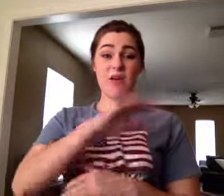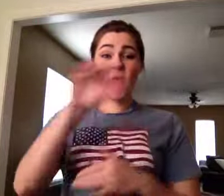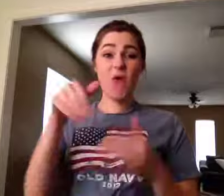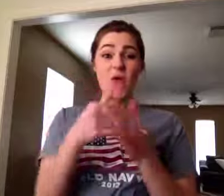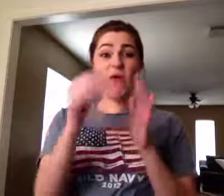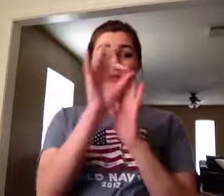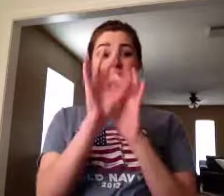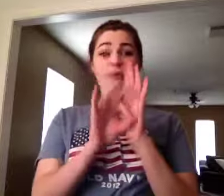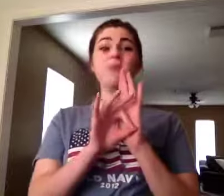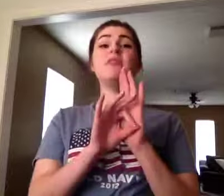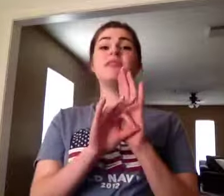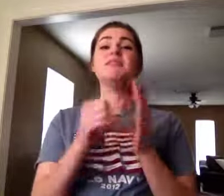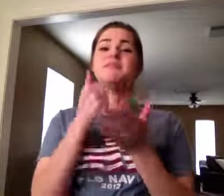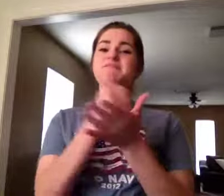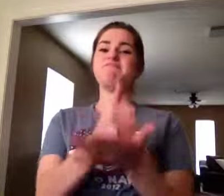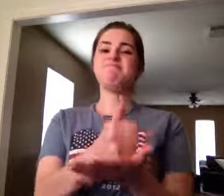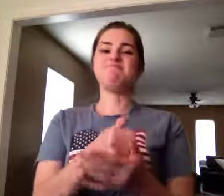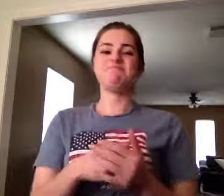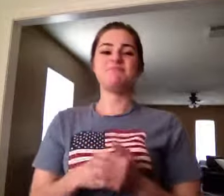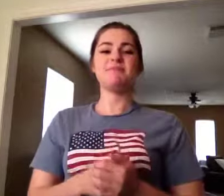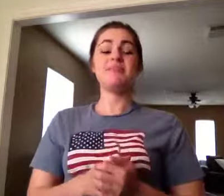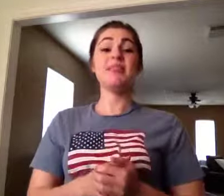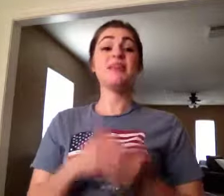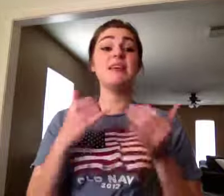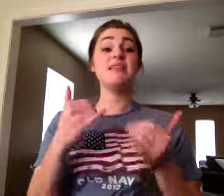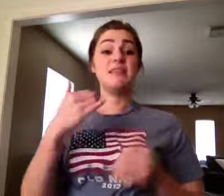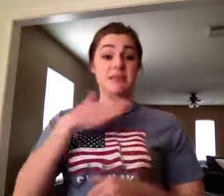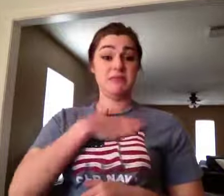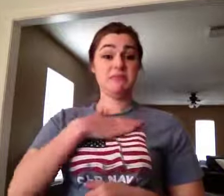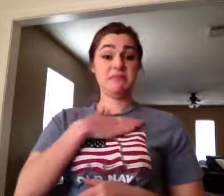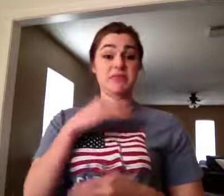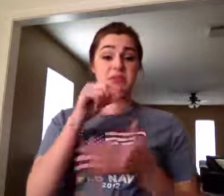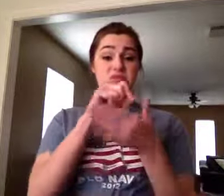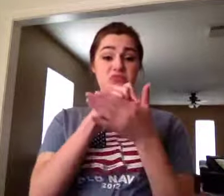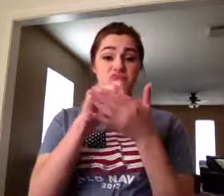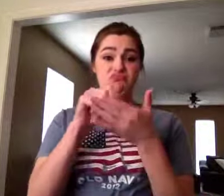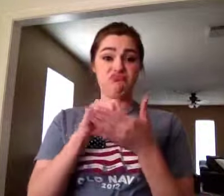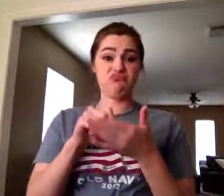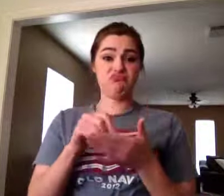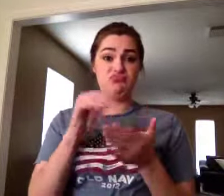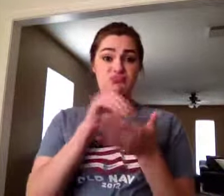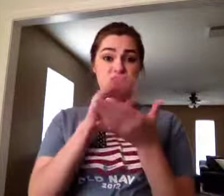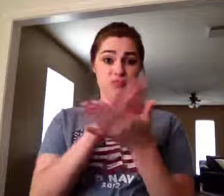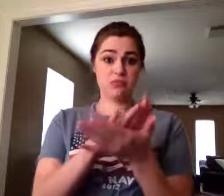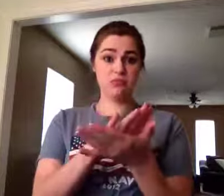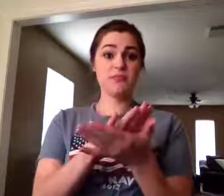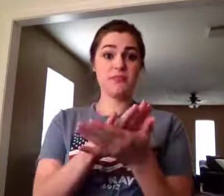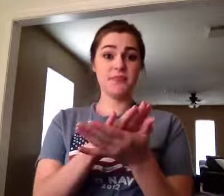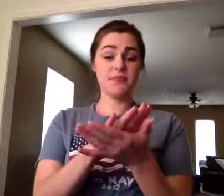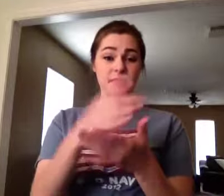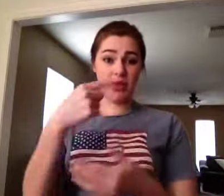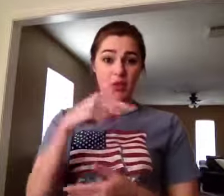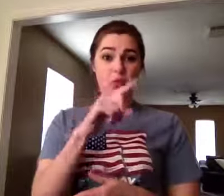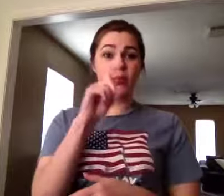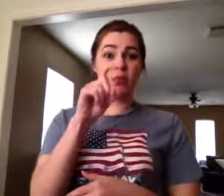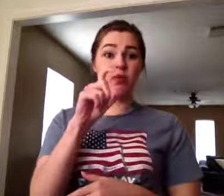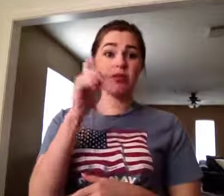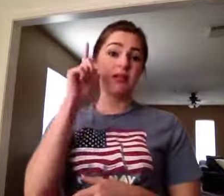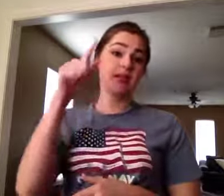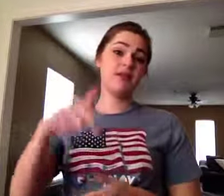Okay, now please write this down, because we'll need this information at the end. The cost of the materials are,